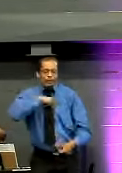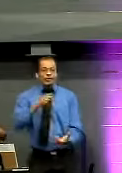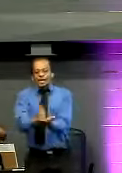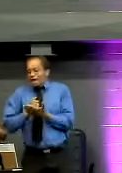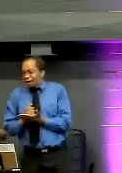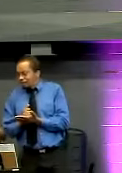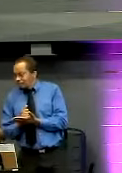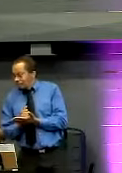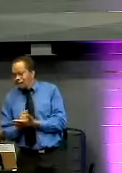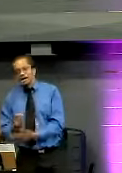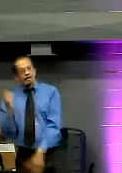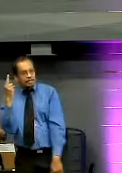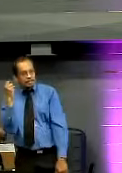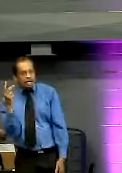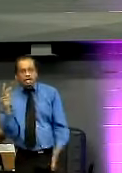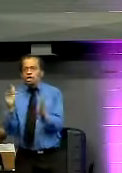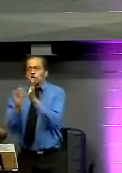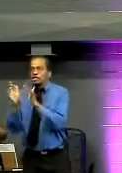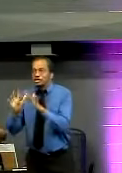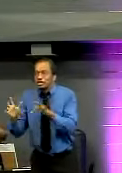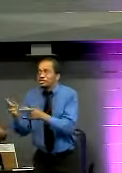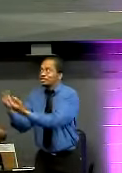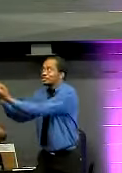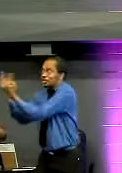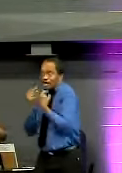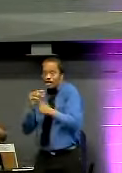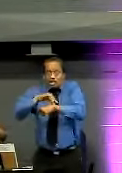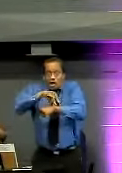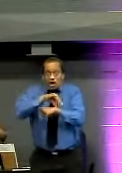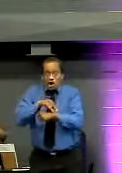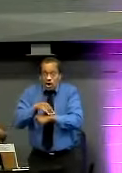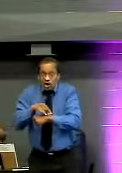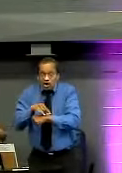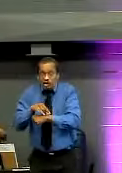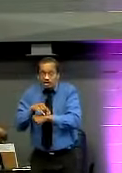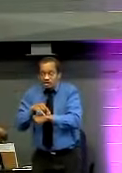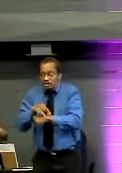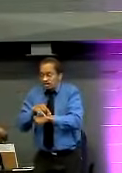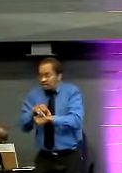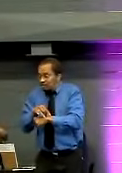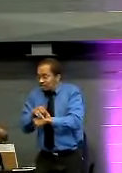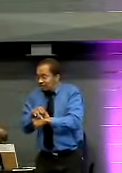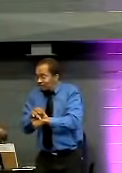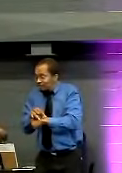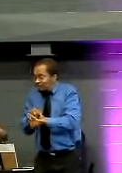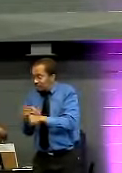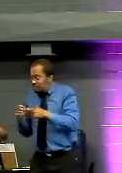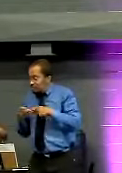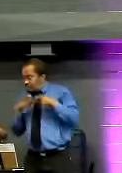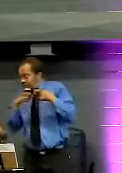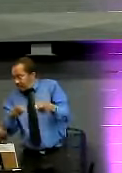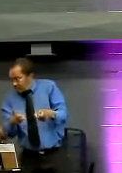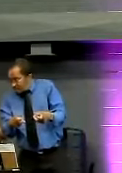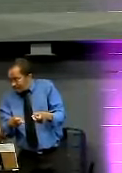Woo-hoo-hoo. Listen, Jesus came to earth to provide a model for living according to God's